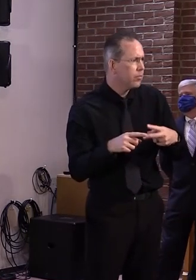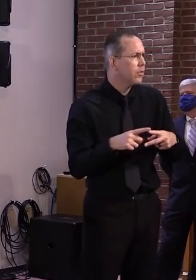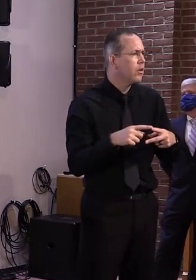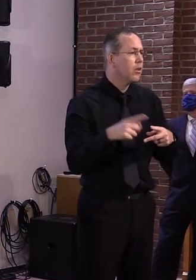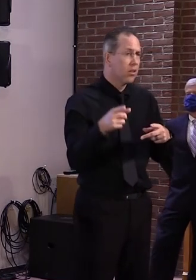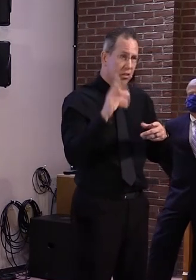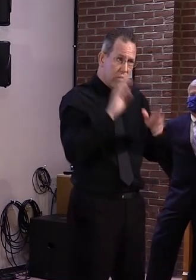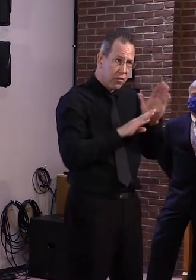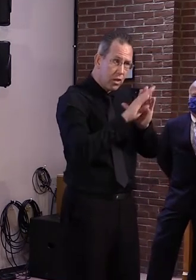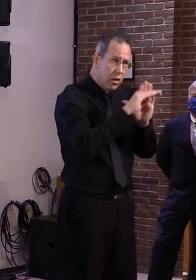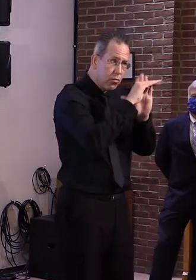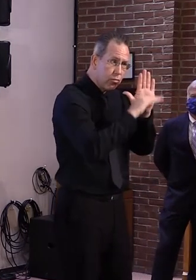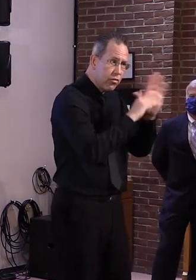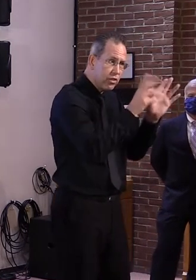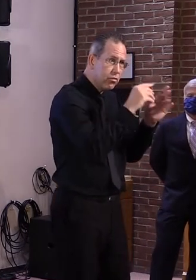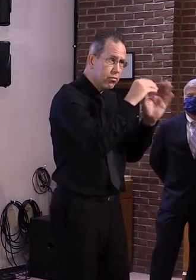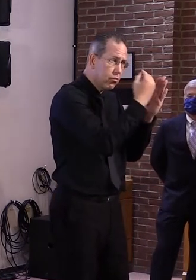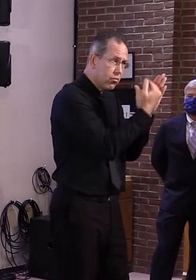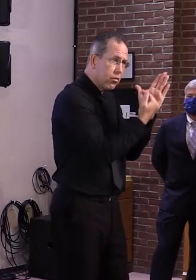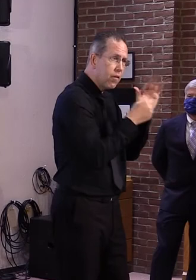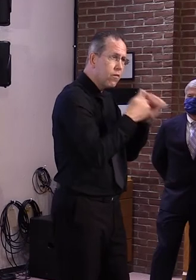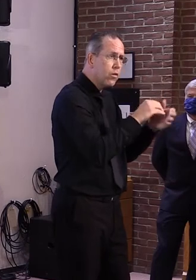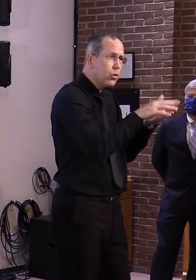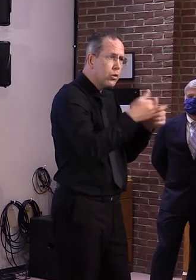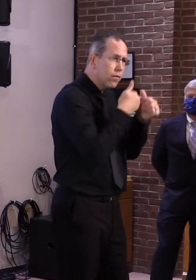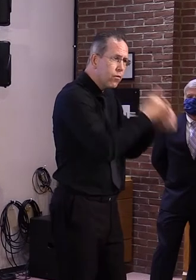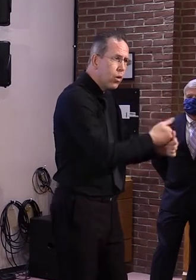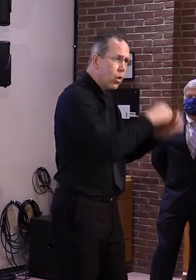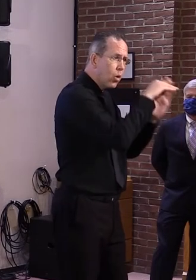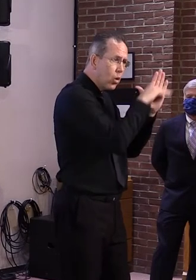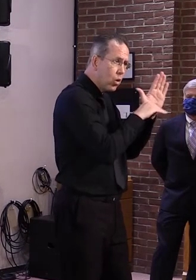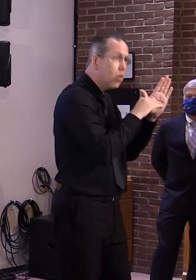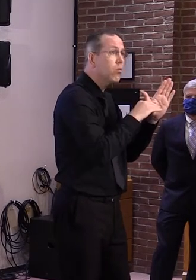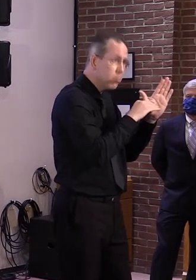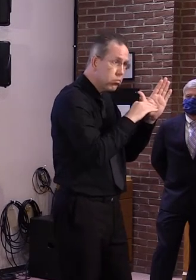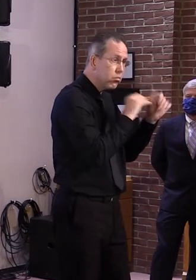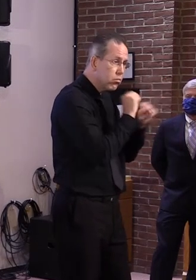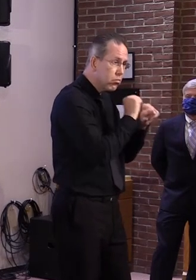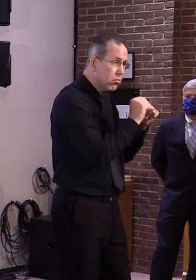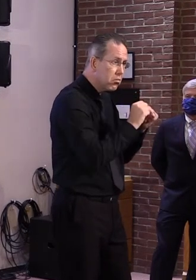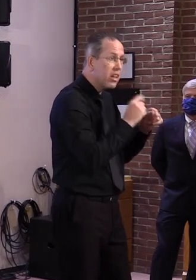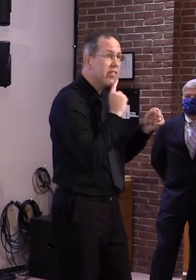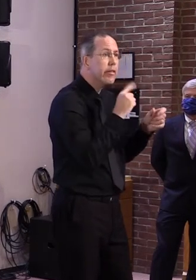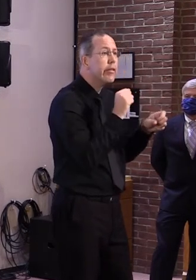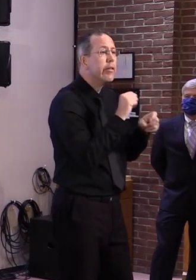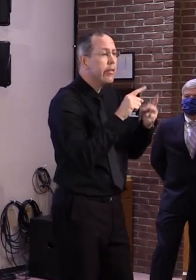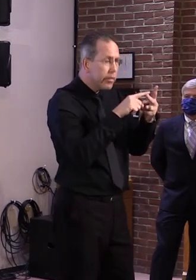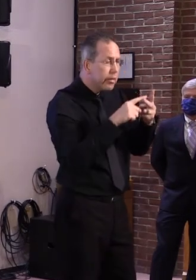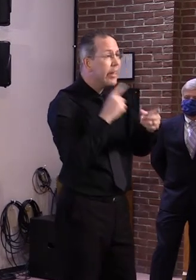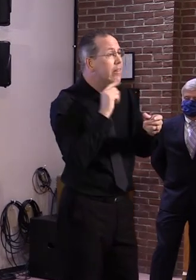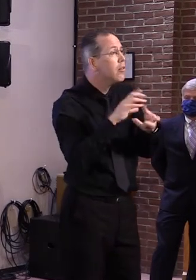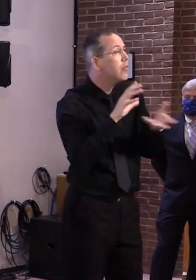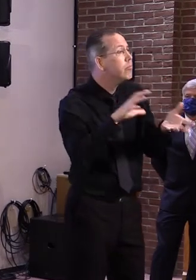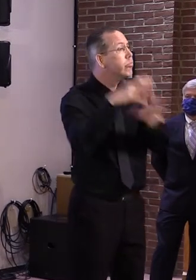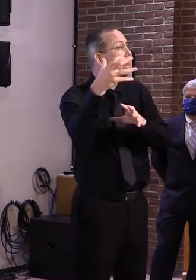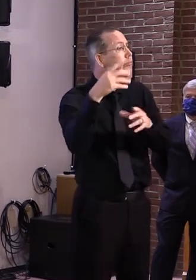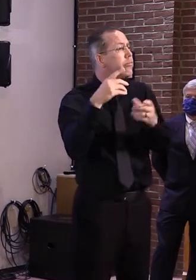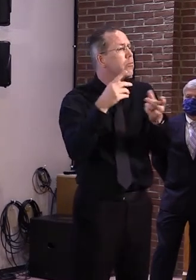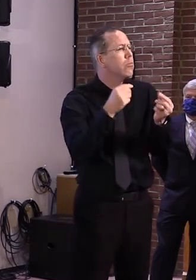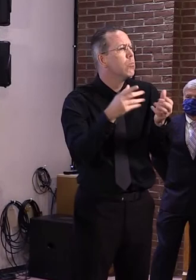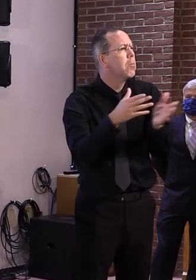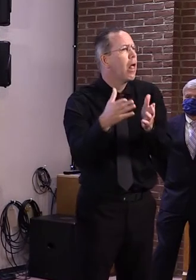the second is what conditions it would take to lock down or evacuate schools in the fall. We are going